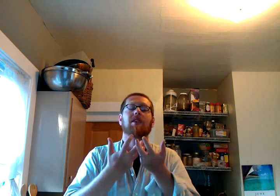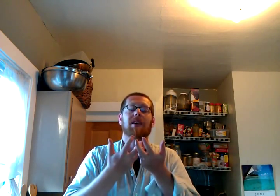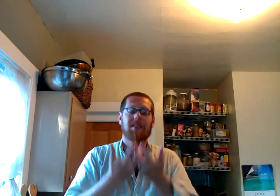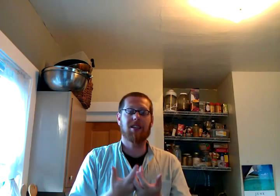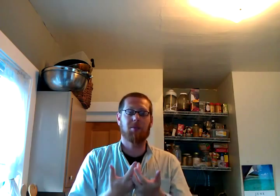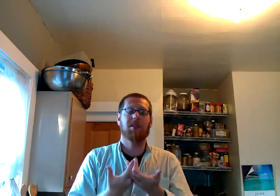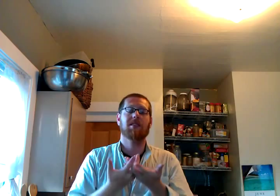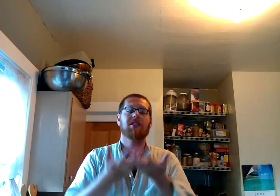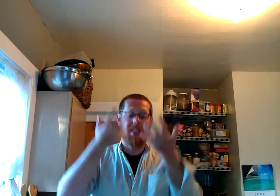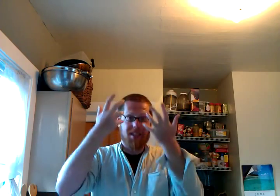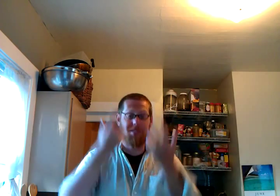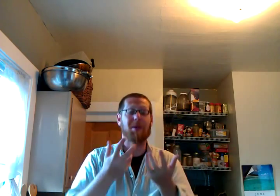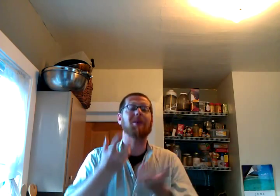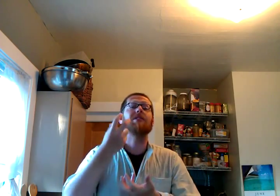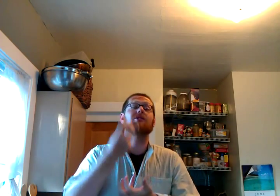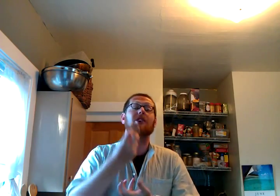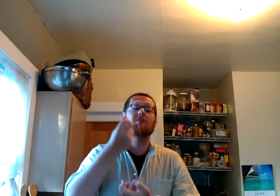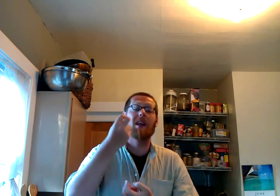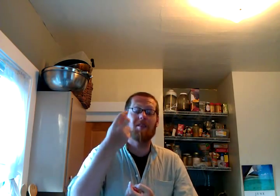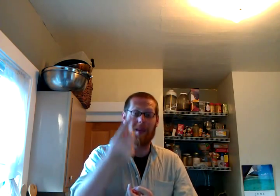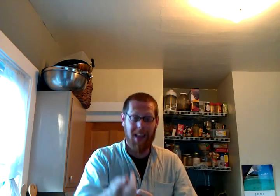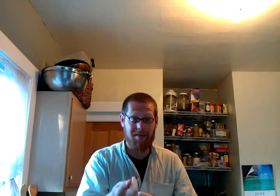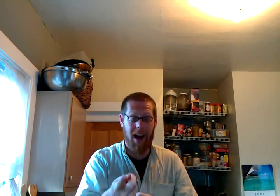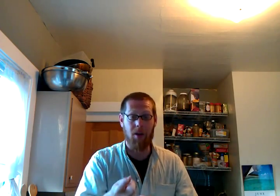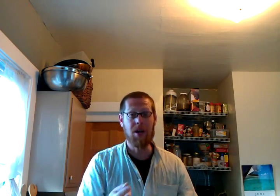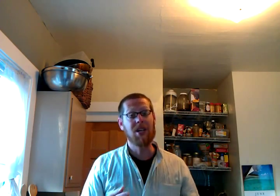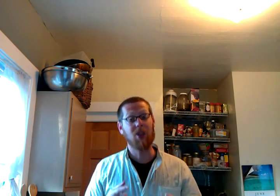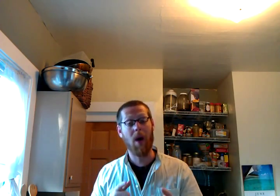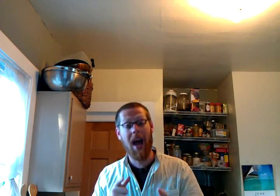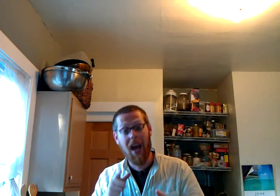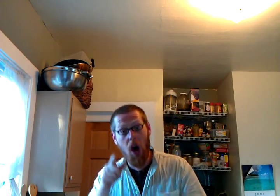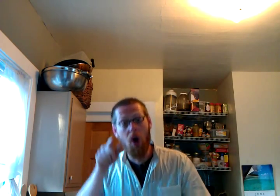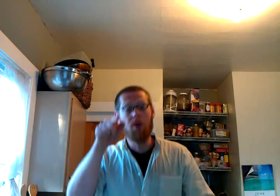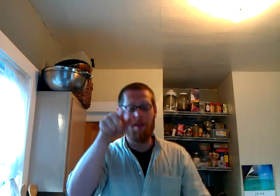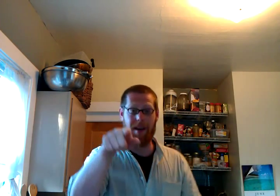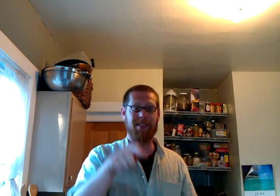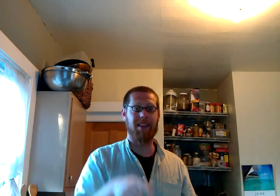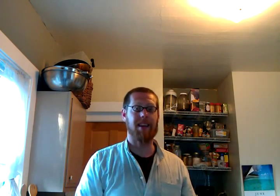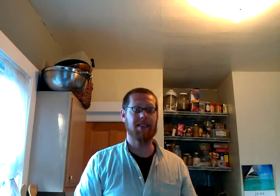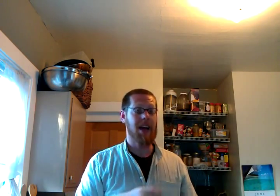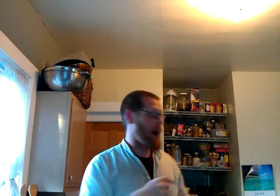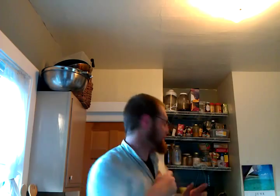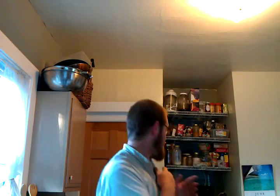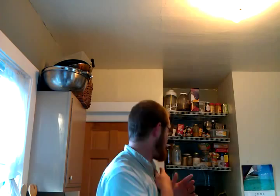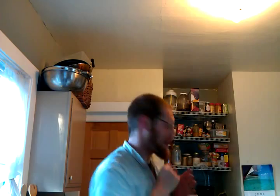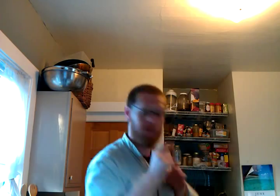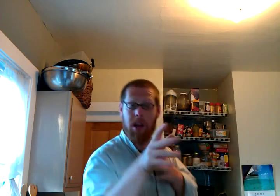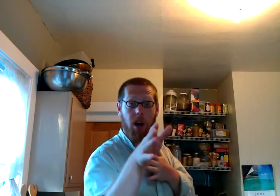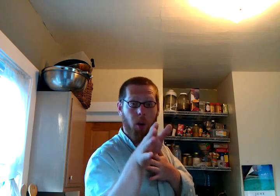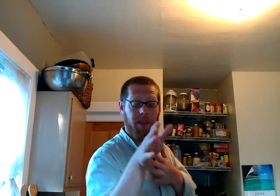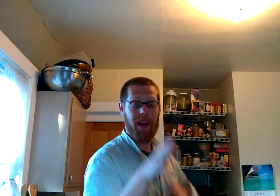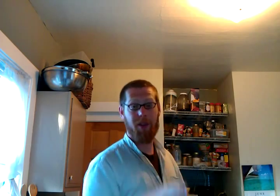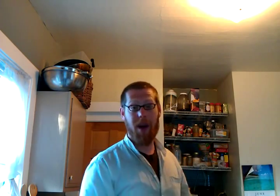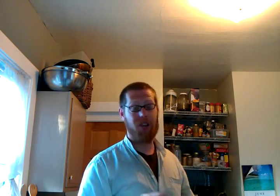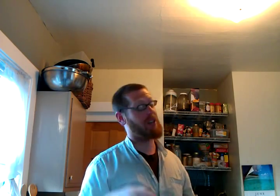a discipline such that the Spirit instructs me I live my life out? So when I go to events like this, I'm sometimes kind of going in the other direction. A